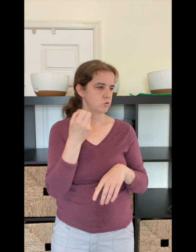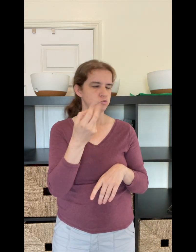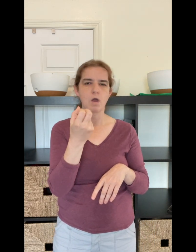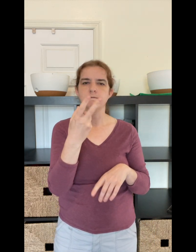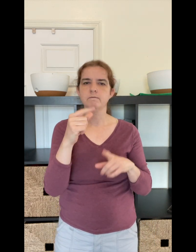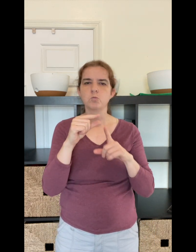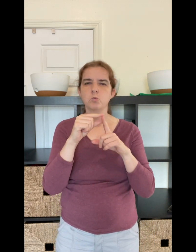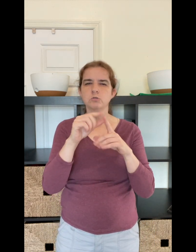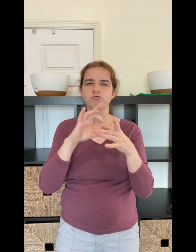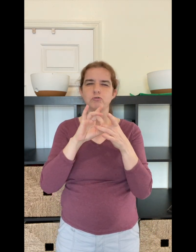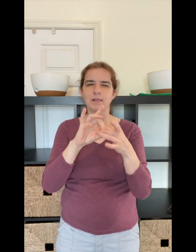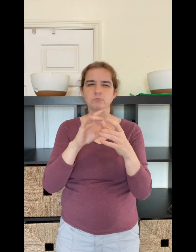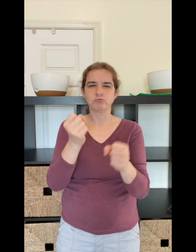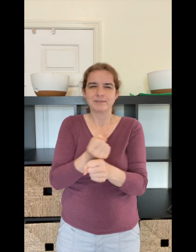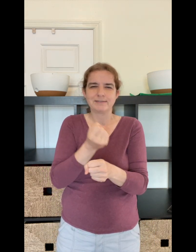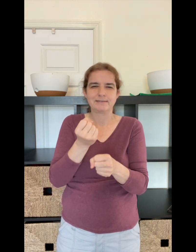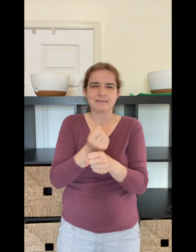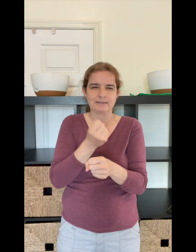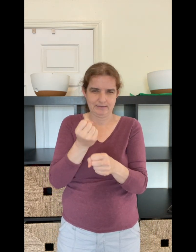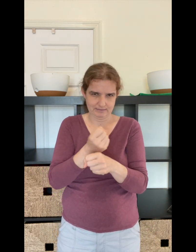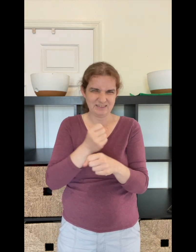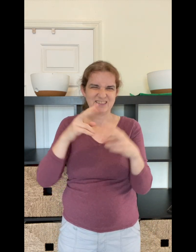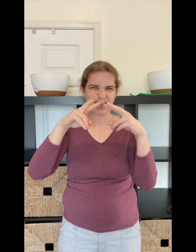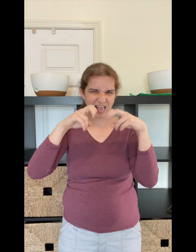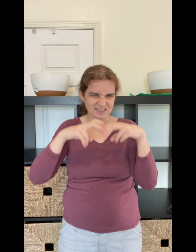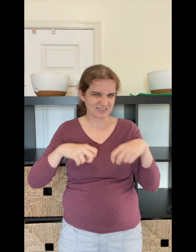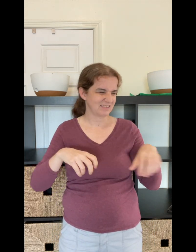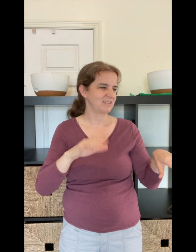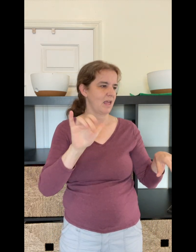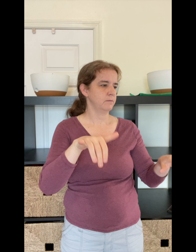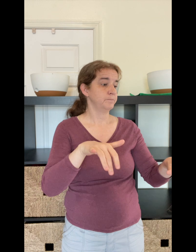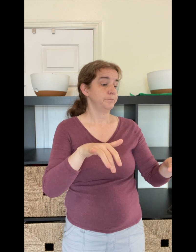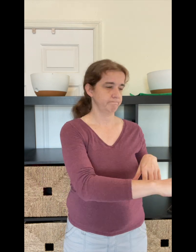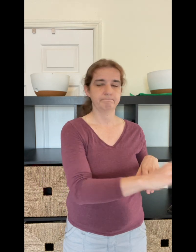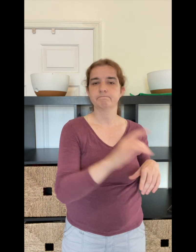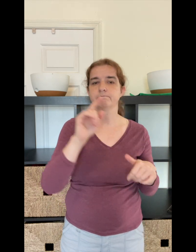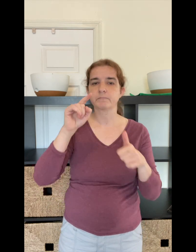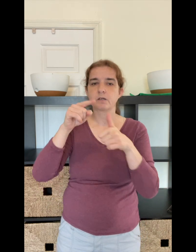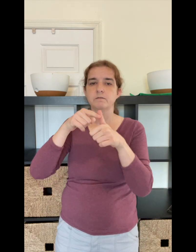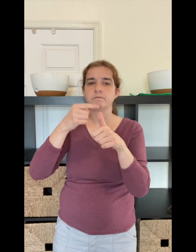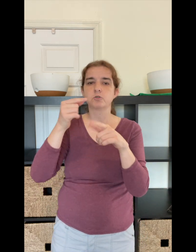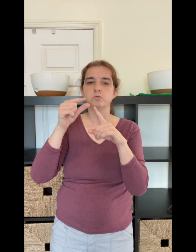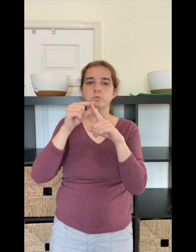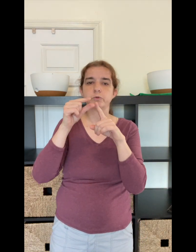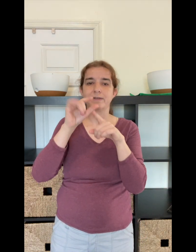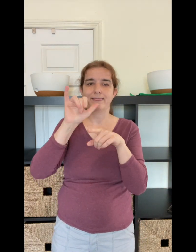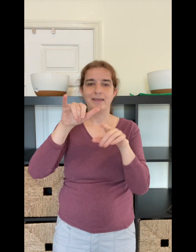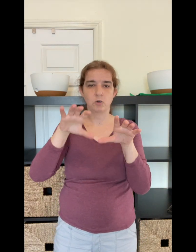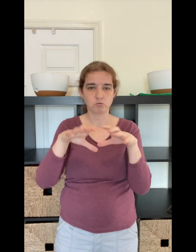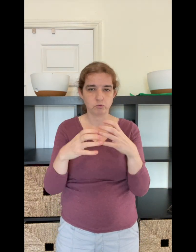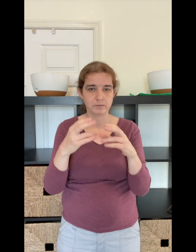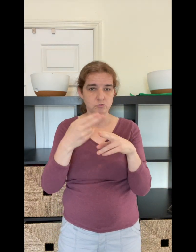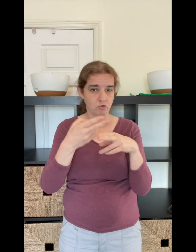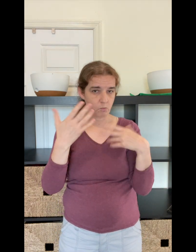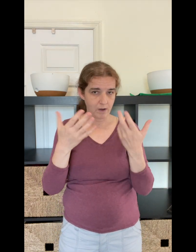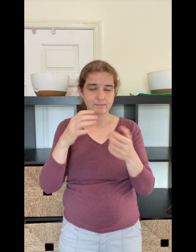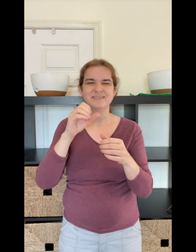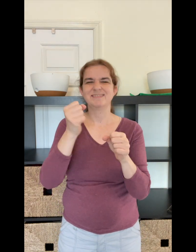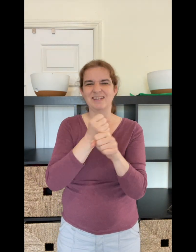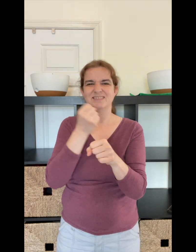there's 12 words. There's 12 words here related to statistics and statistical analysis. So the first word here in this group